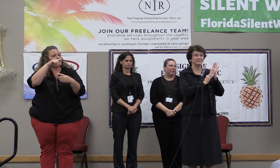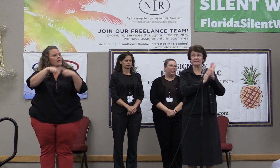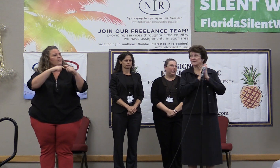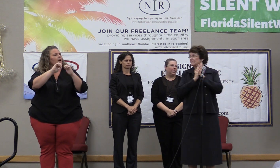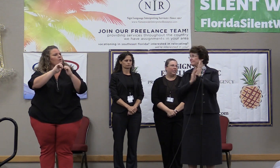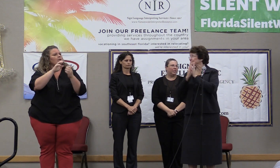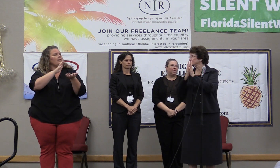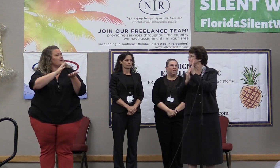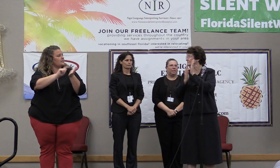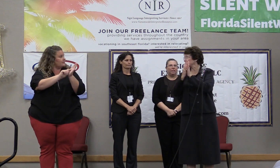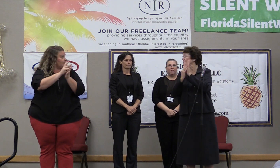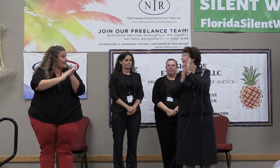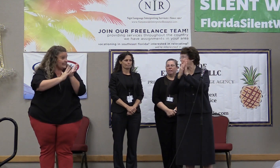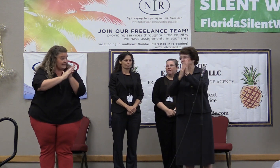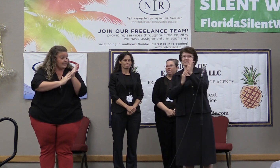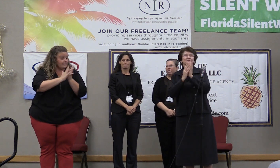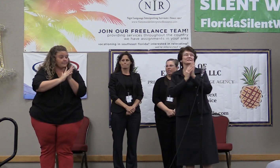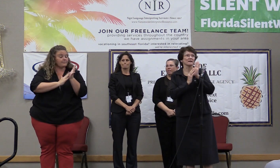about haptics,